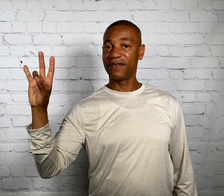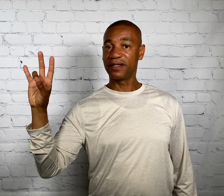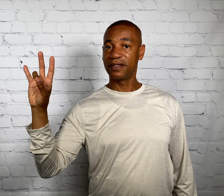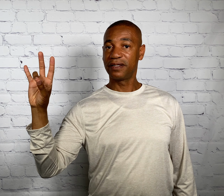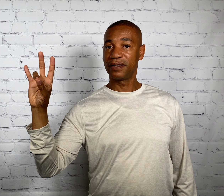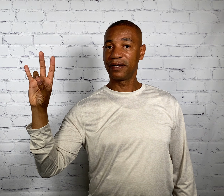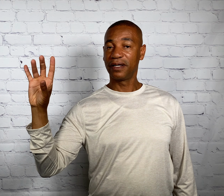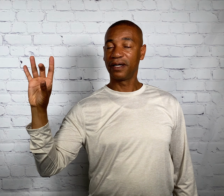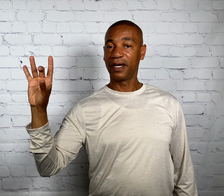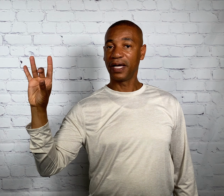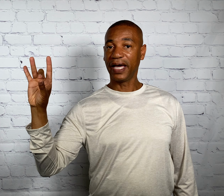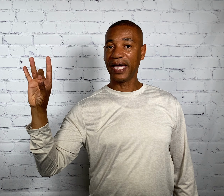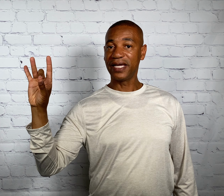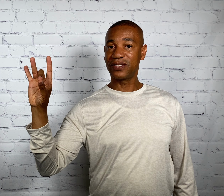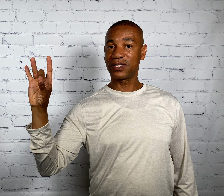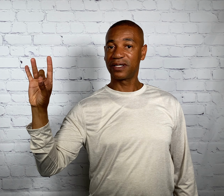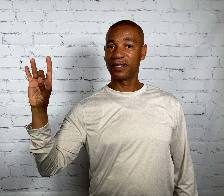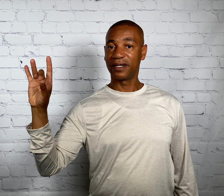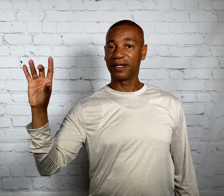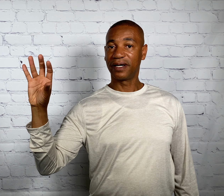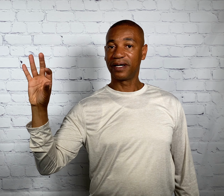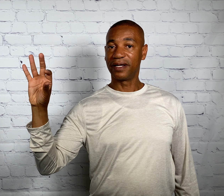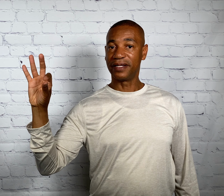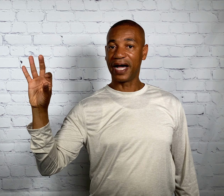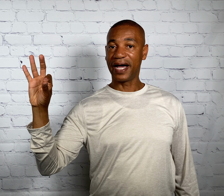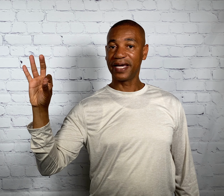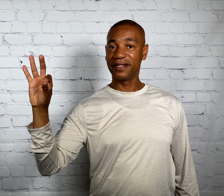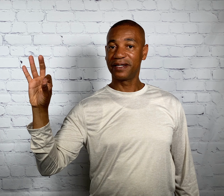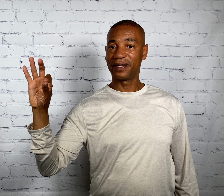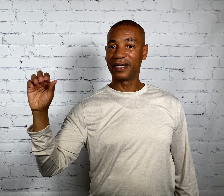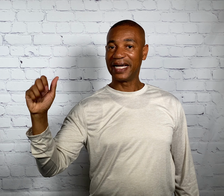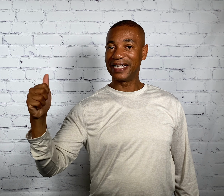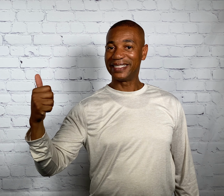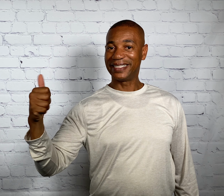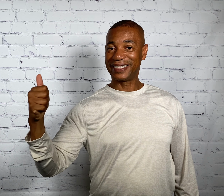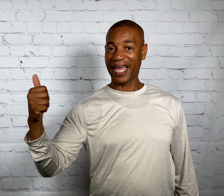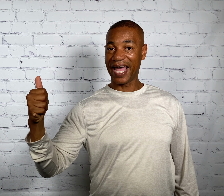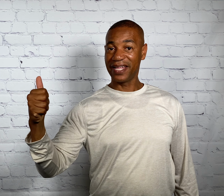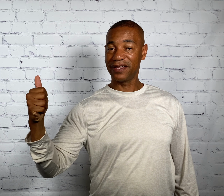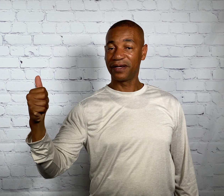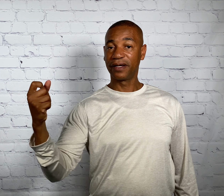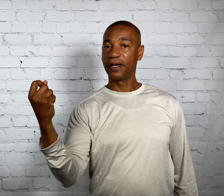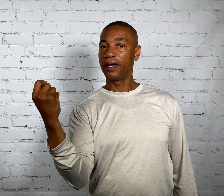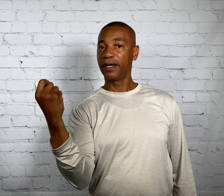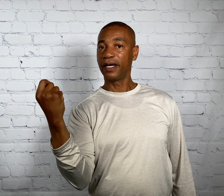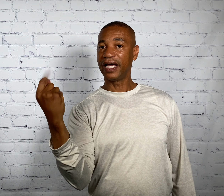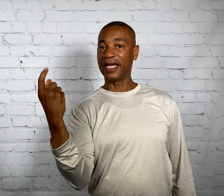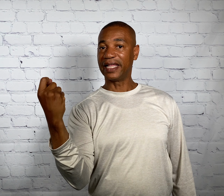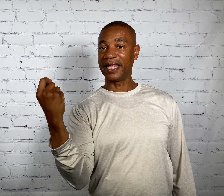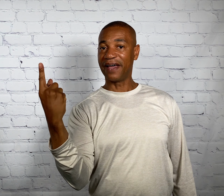7, 8, 9, 10,